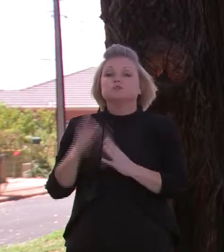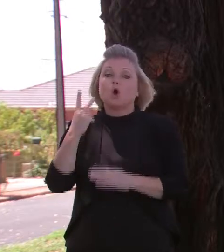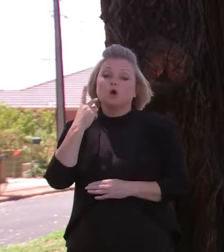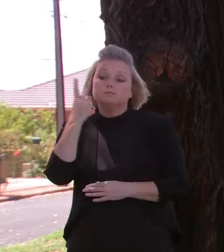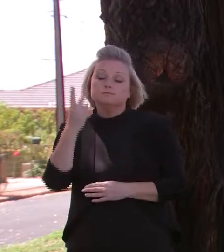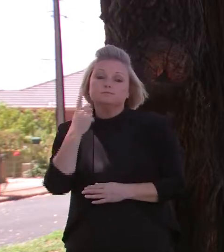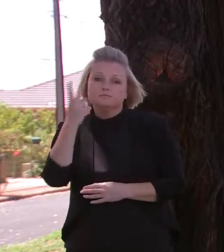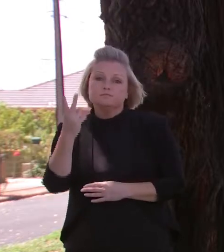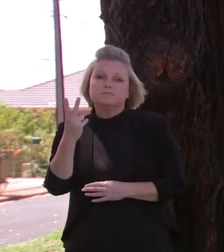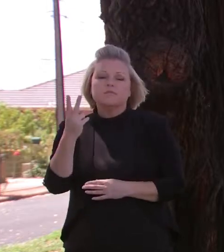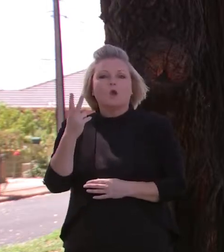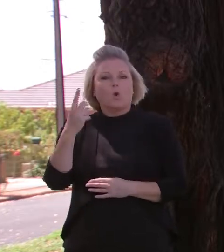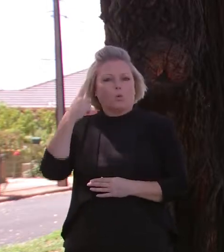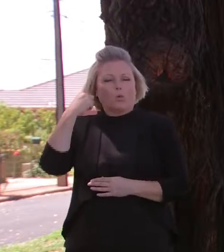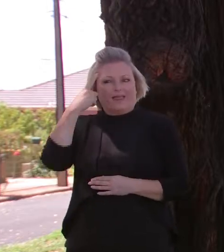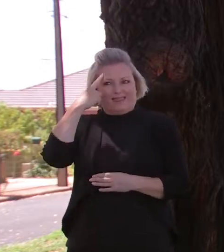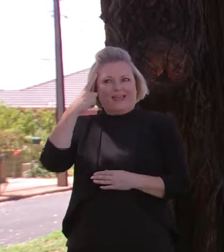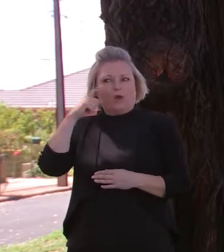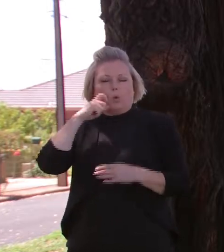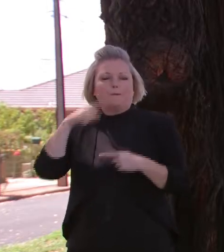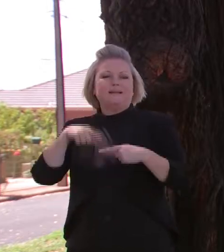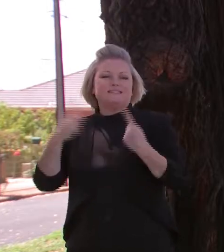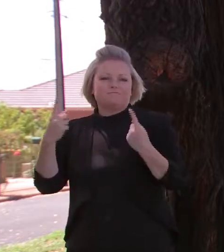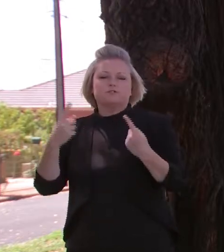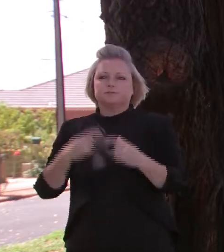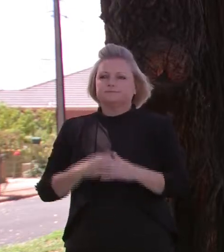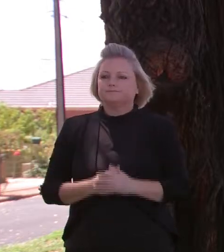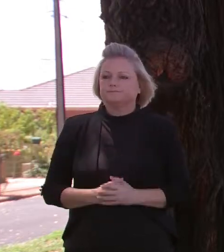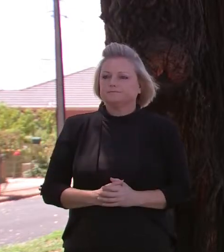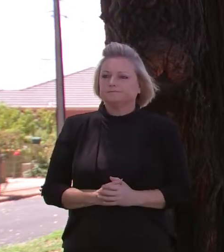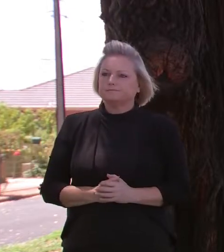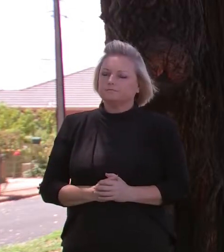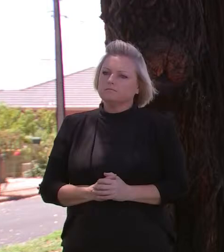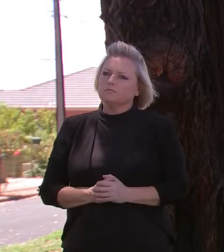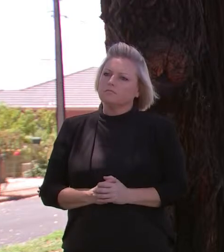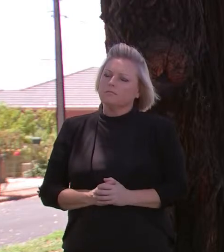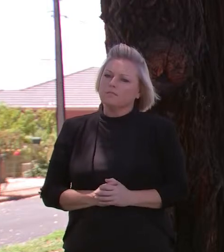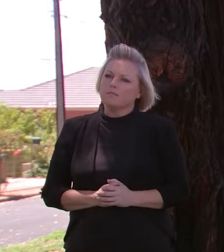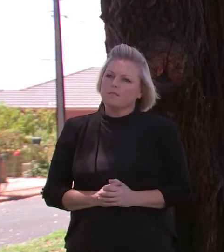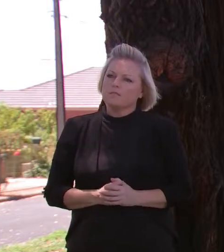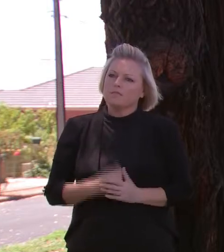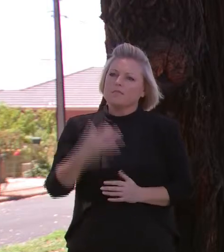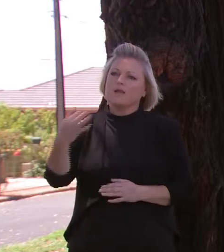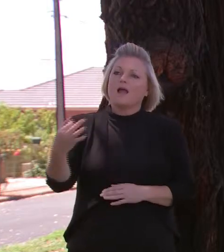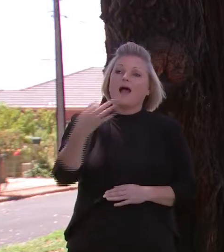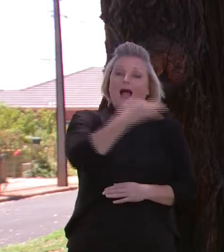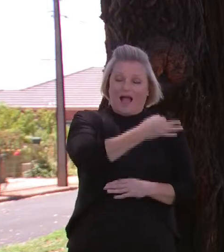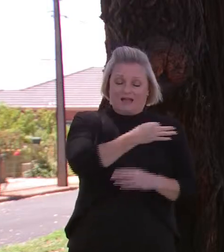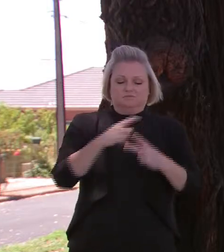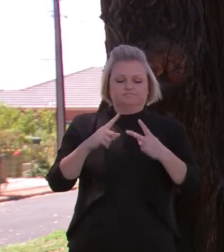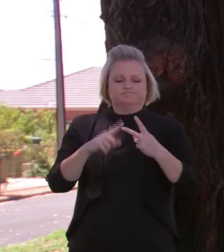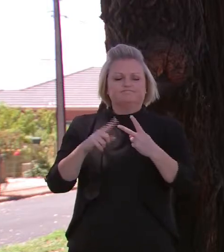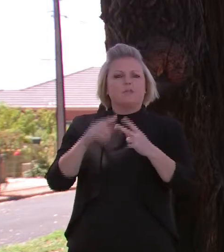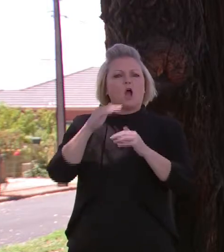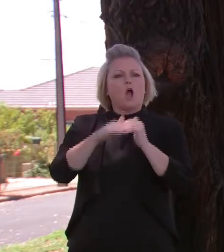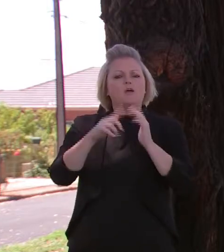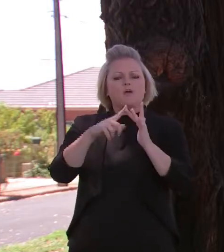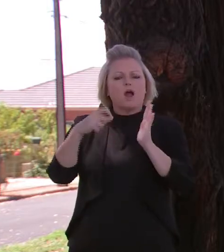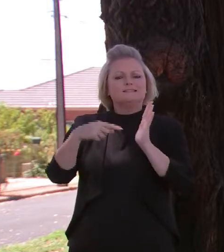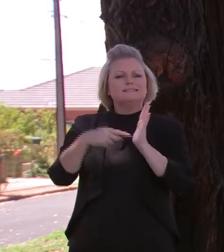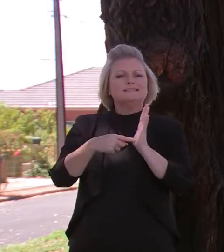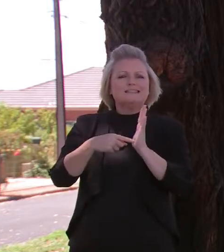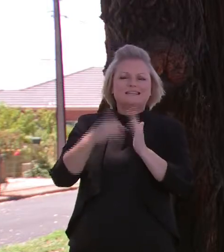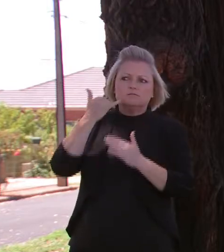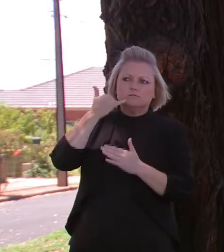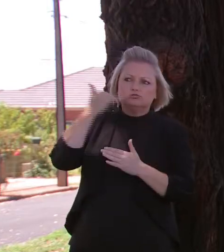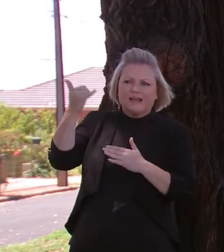a different circumstance to what we're seeing today and tomorrow. Minister, in addition to the ICT hotline, previously there was some availability